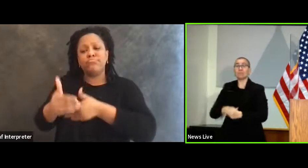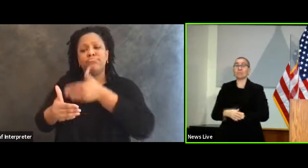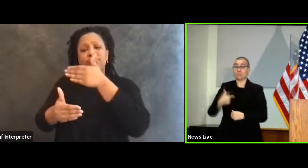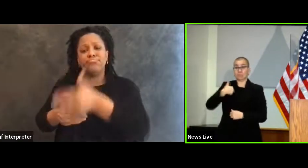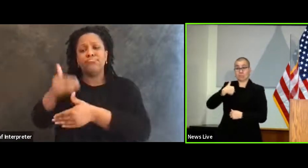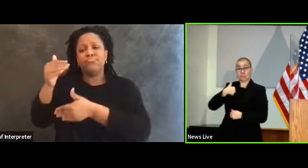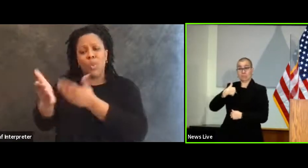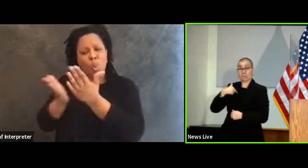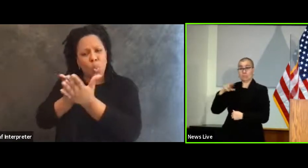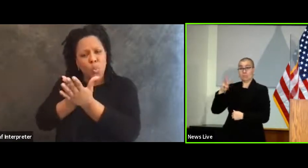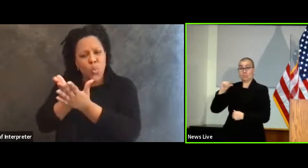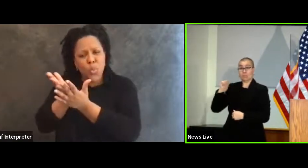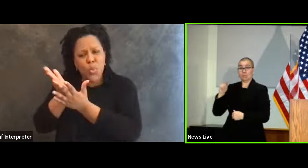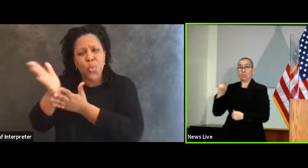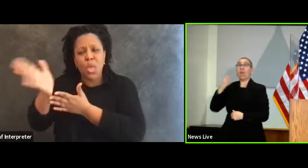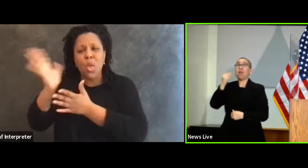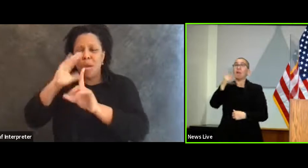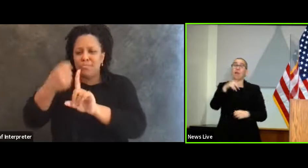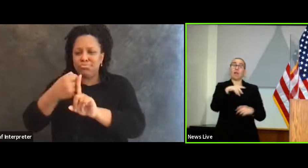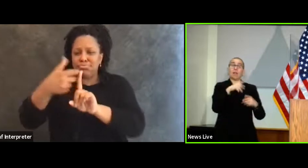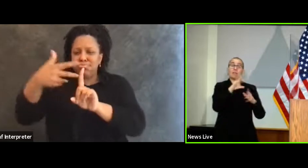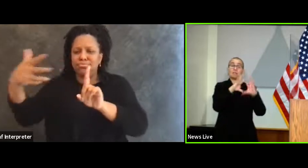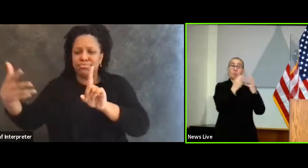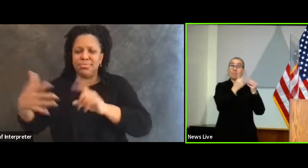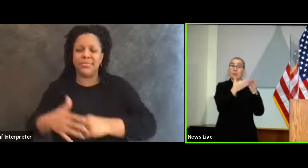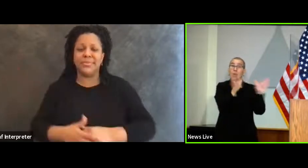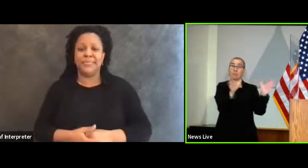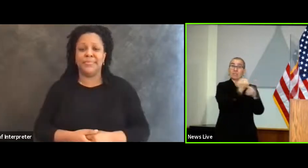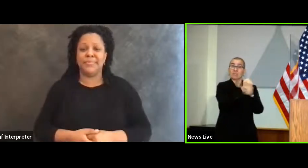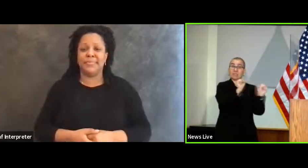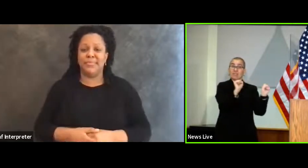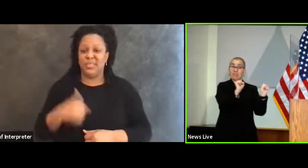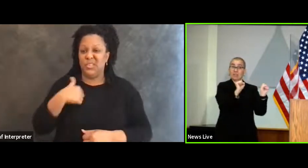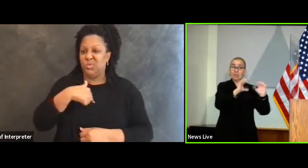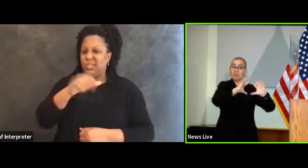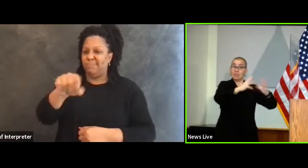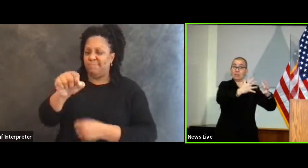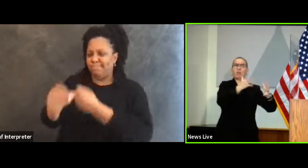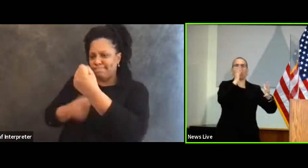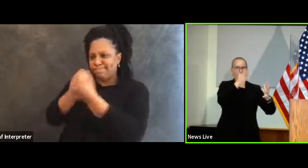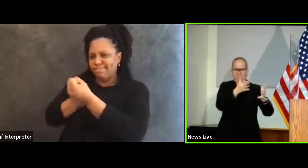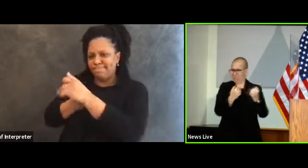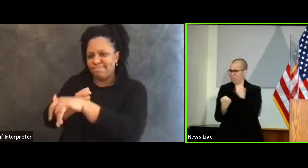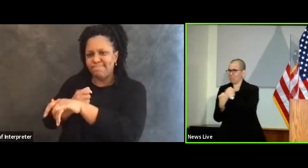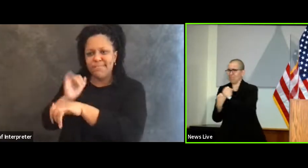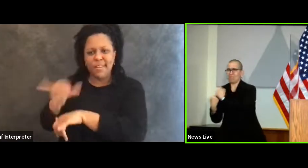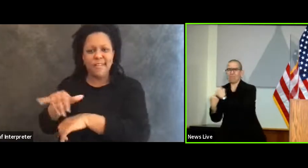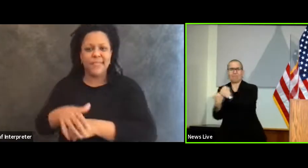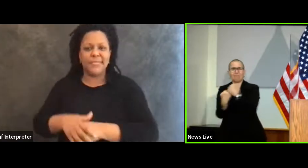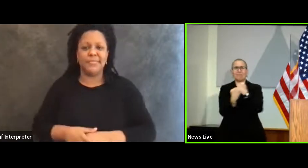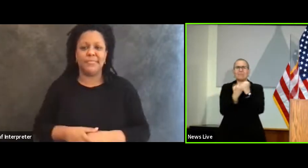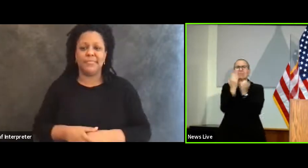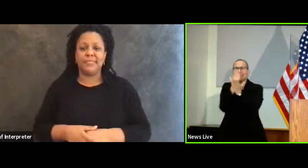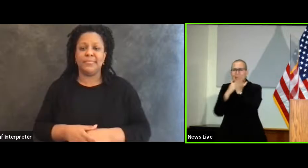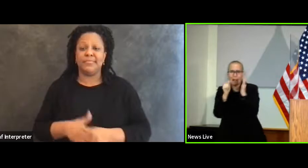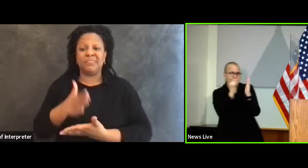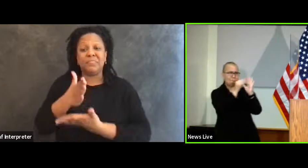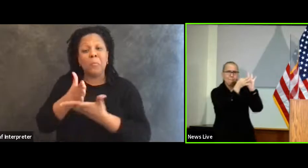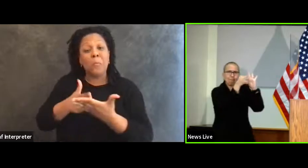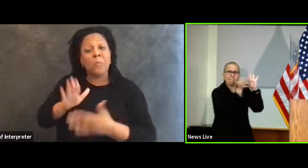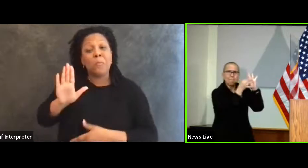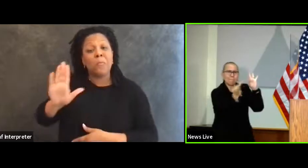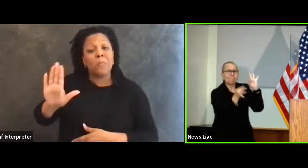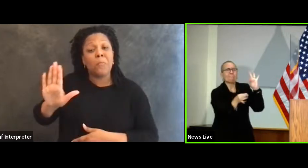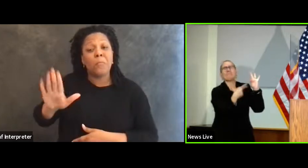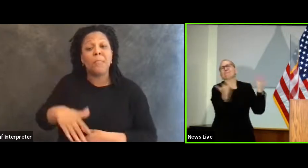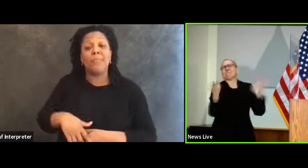are hugely supportive of these. Some of them just strike such a sense of common sense that let's figure out a